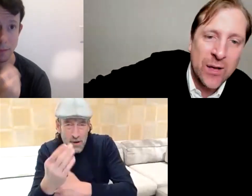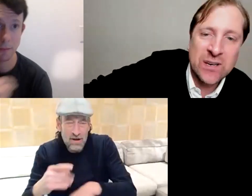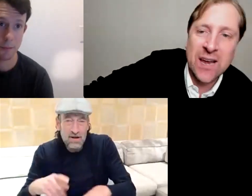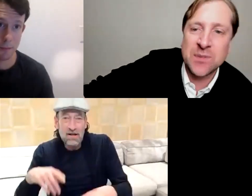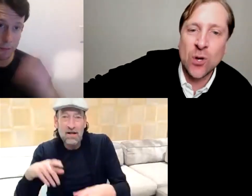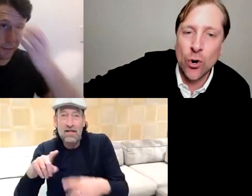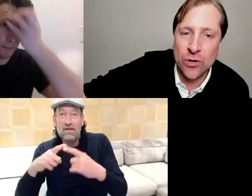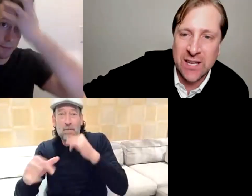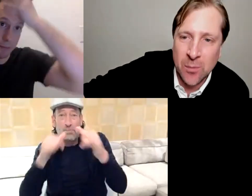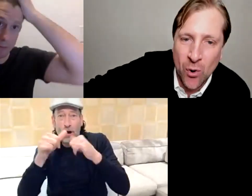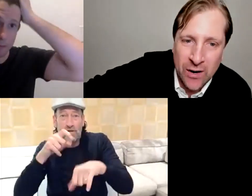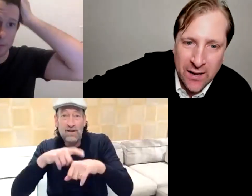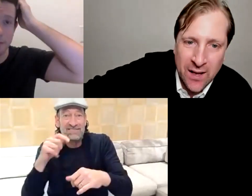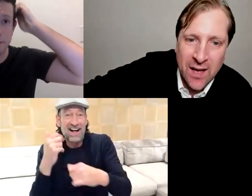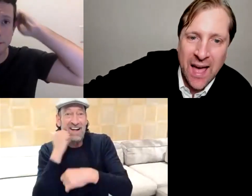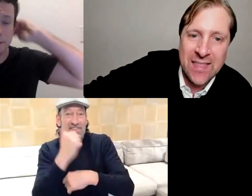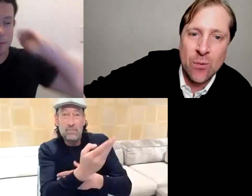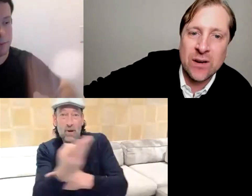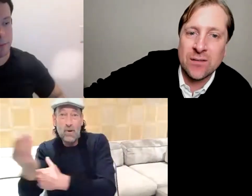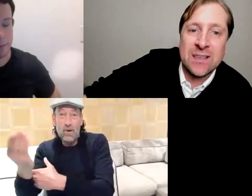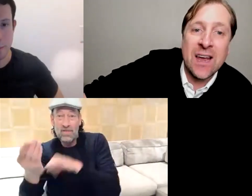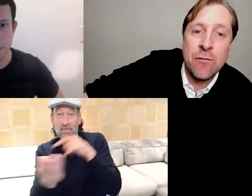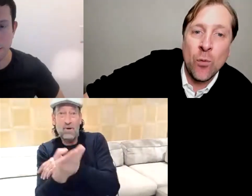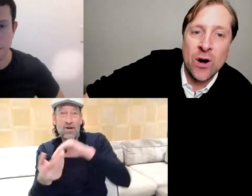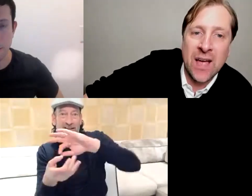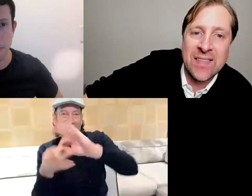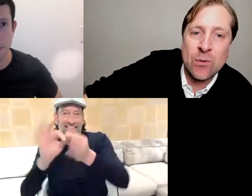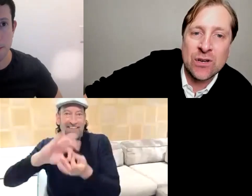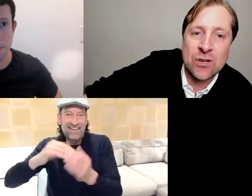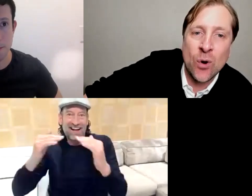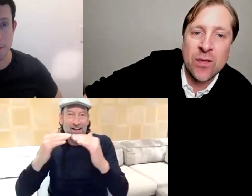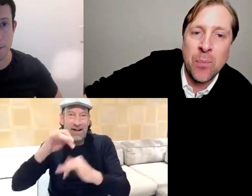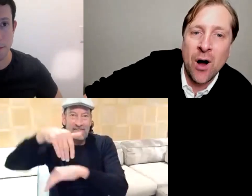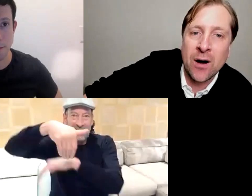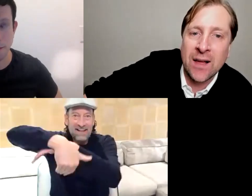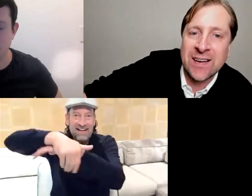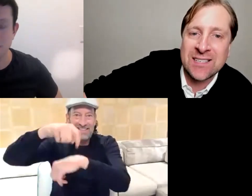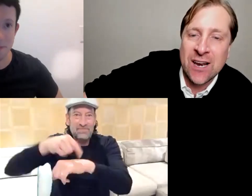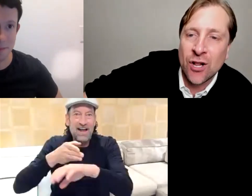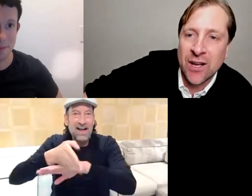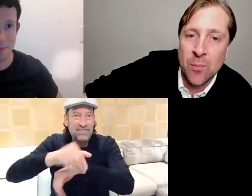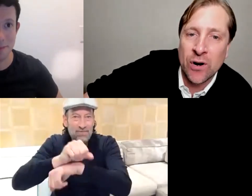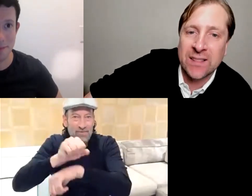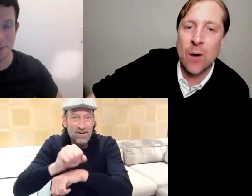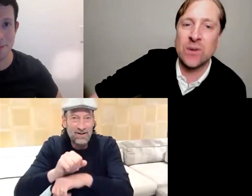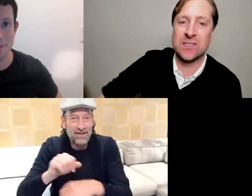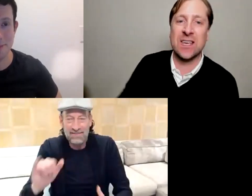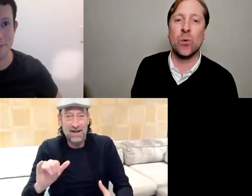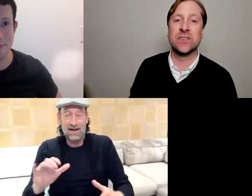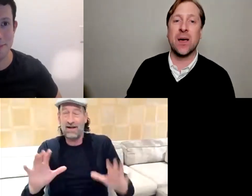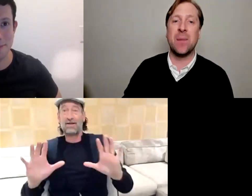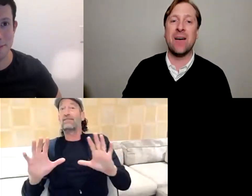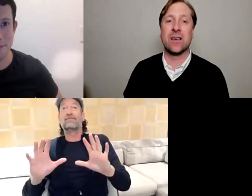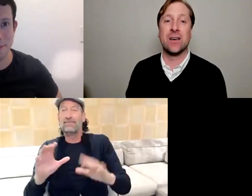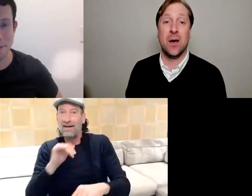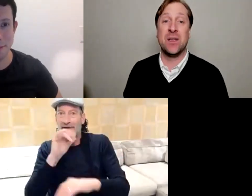how they would get up so early in the morning, and they would get off work and they would go to the bar at like 10 o'clock in the morning. That was equal